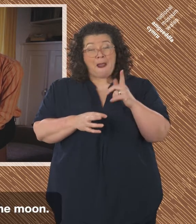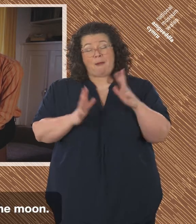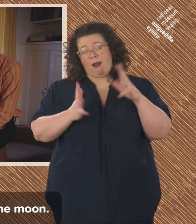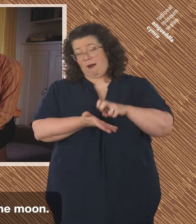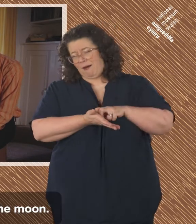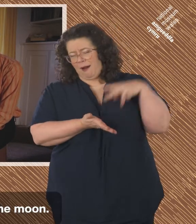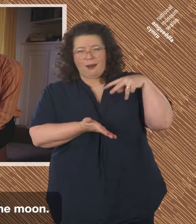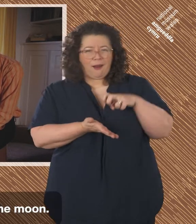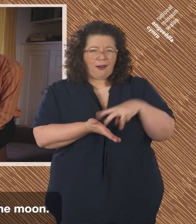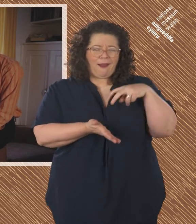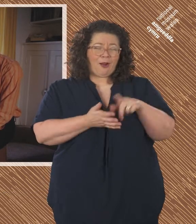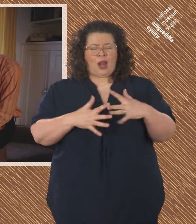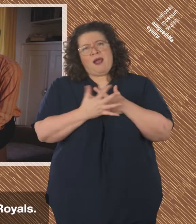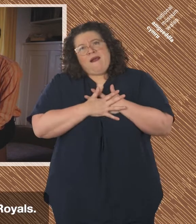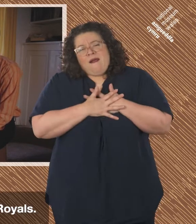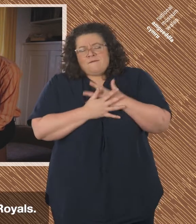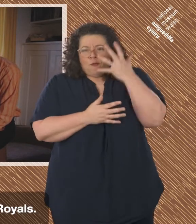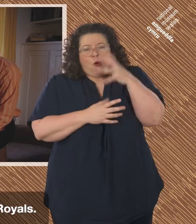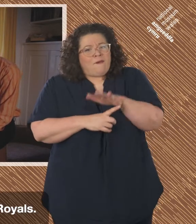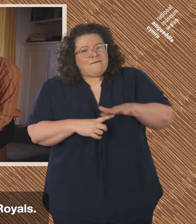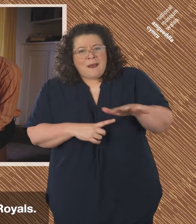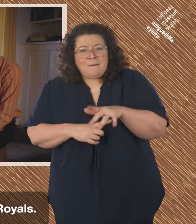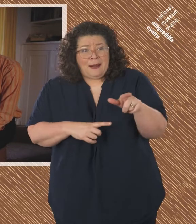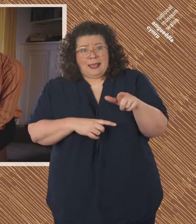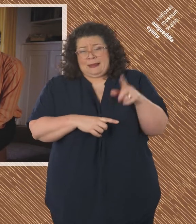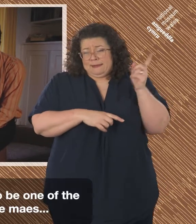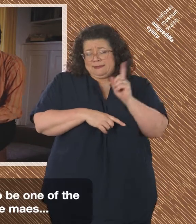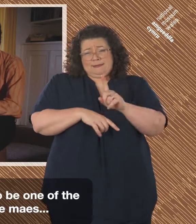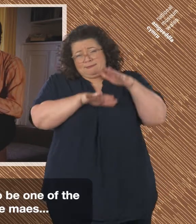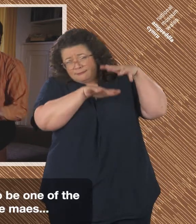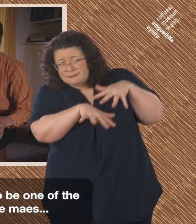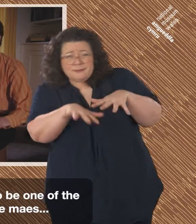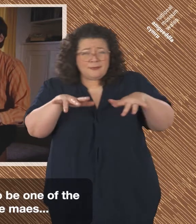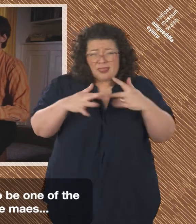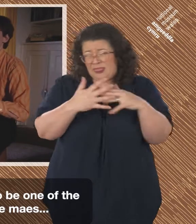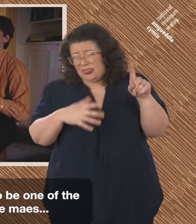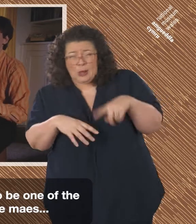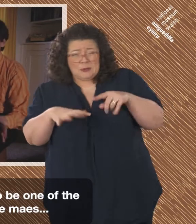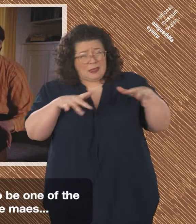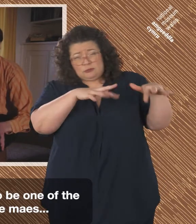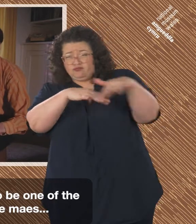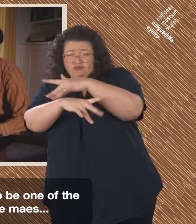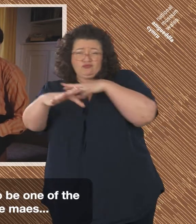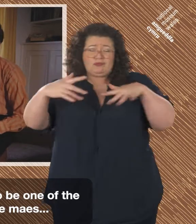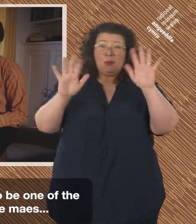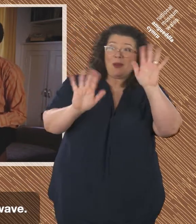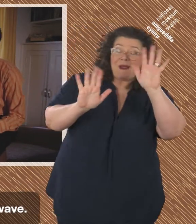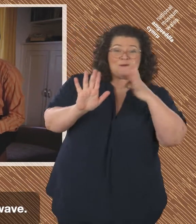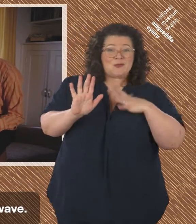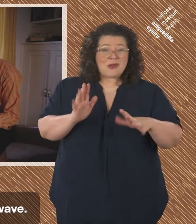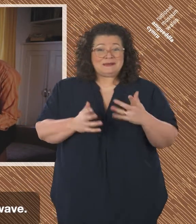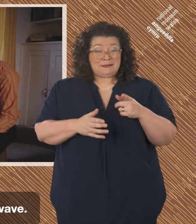Ma'am was over the moon, she likes the royals, and she went down to be one of the thousands on the miles